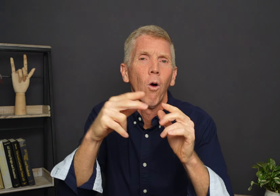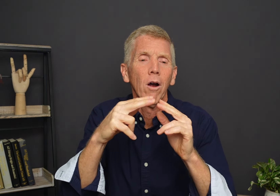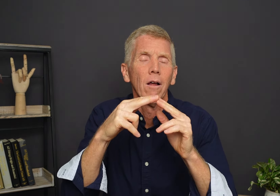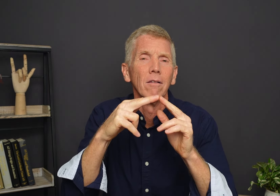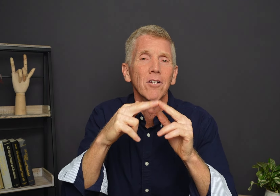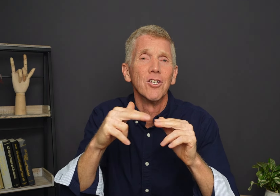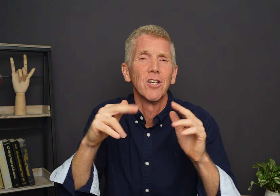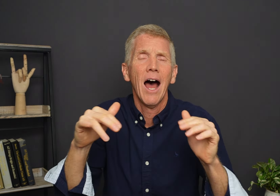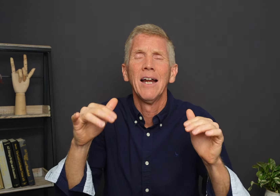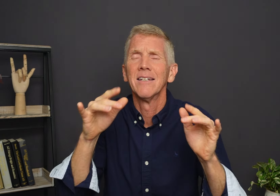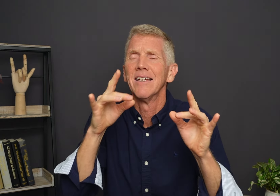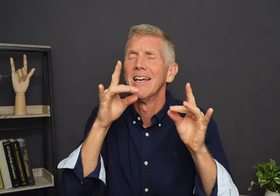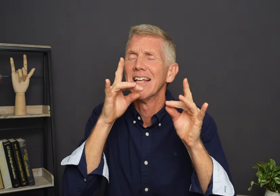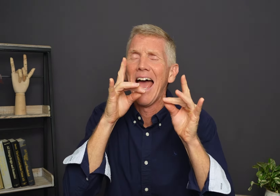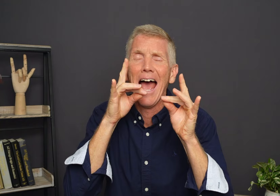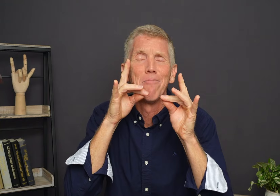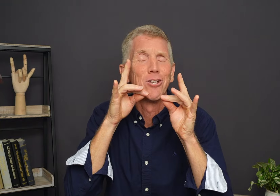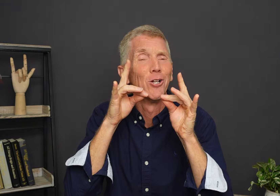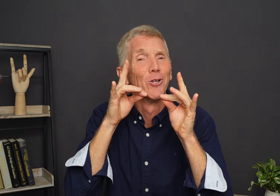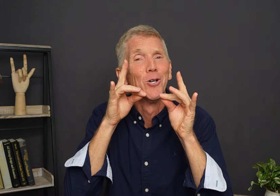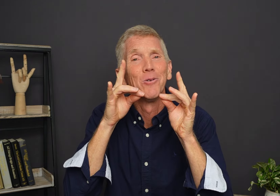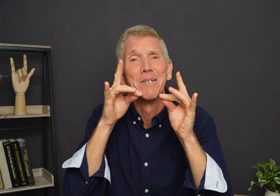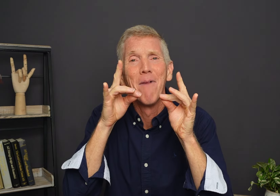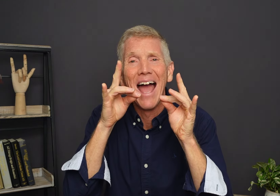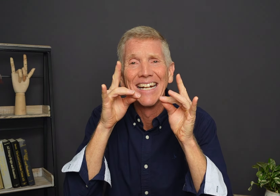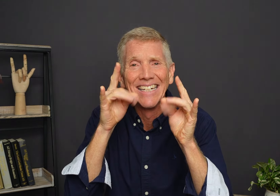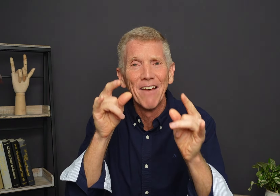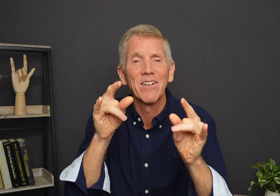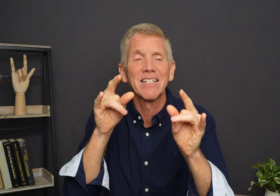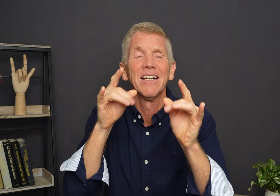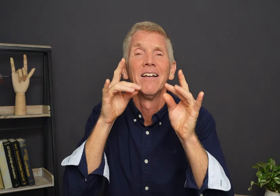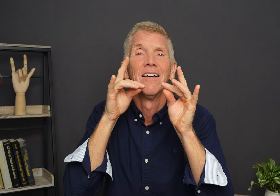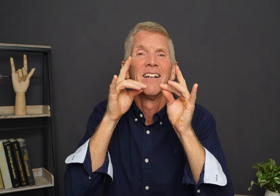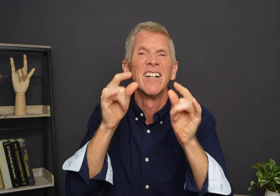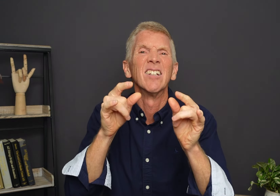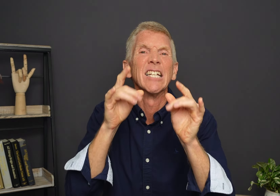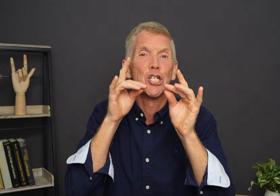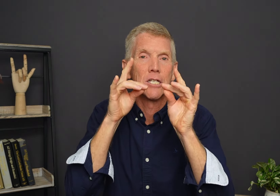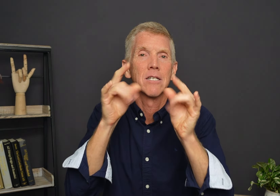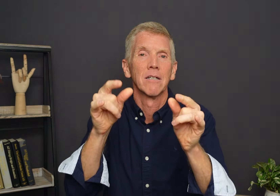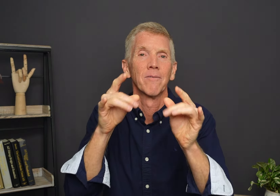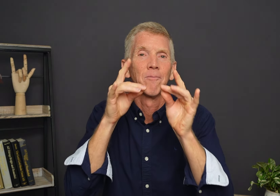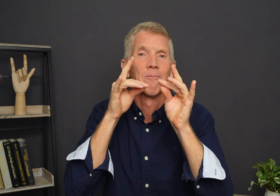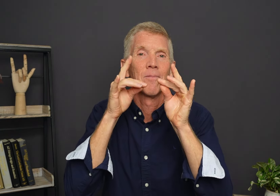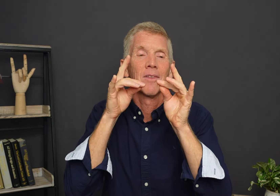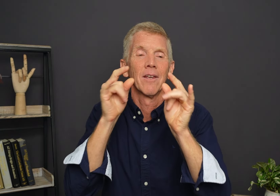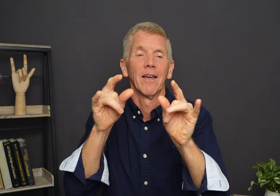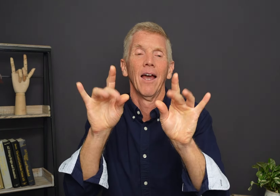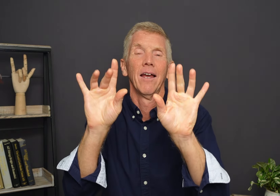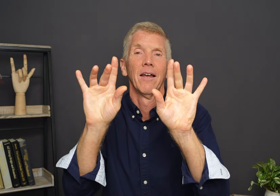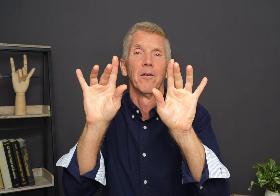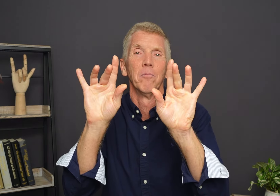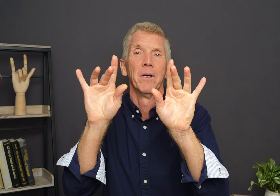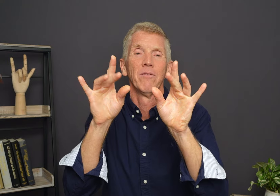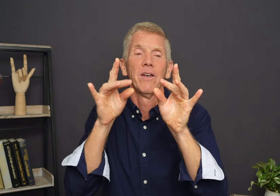Your lasagna is absolutely magnificent, delicious. Okay, middle